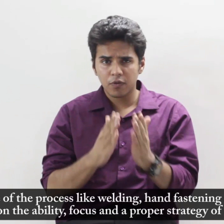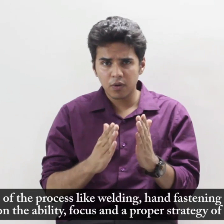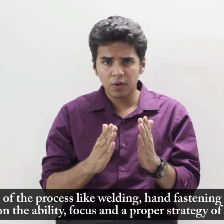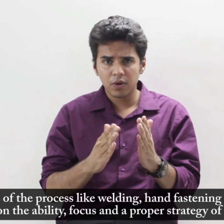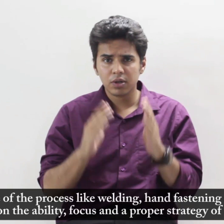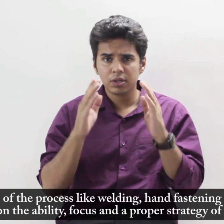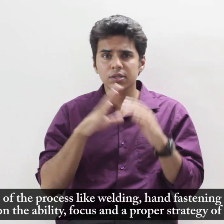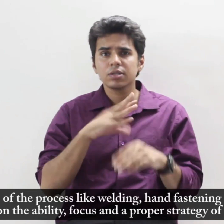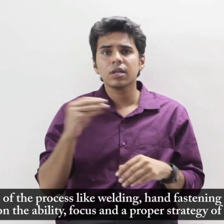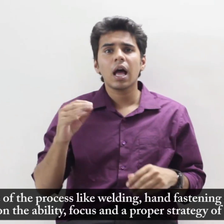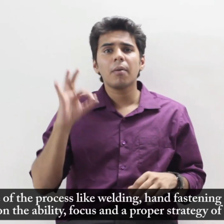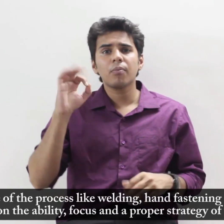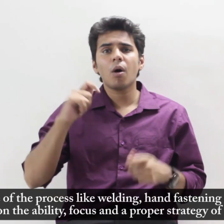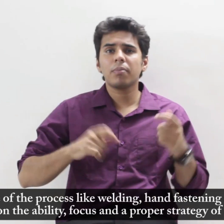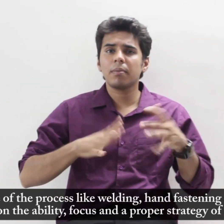operator.